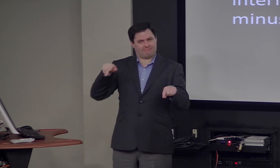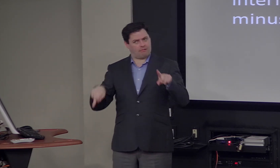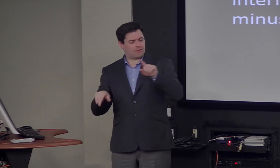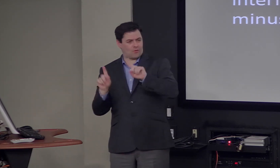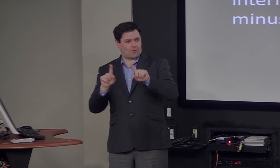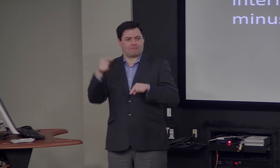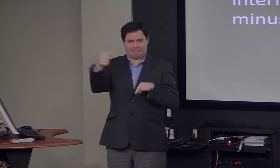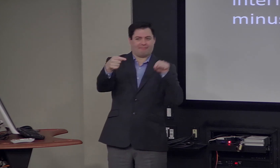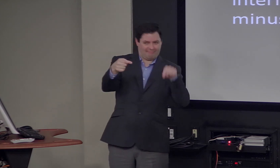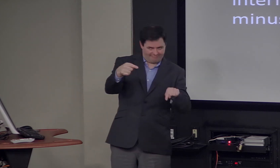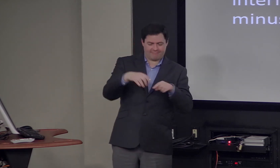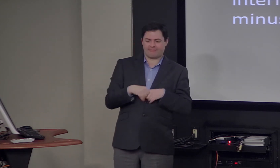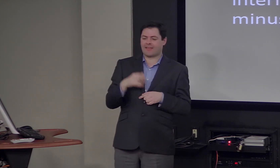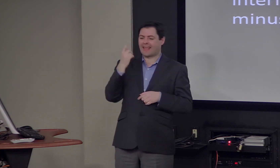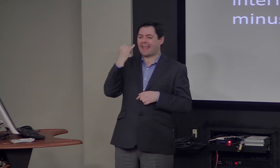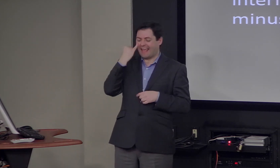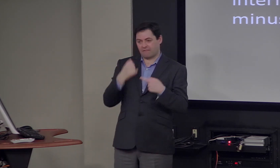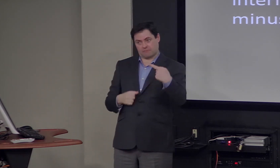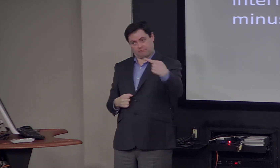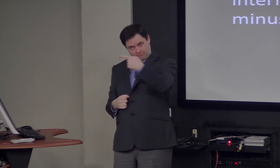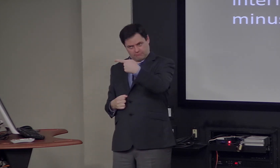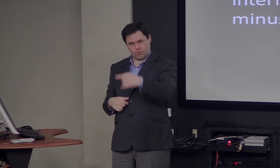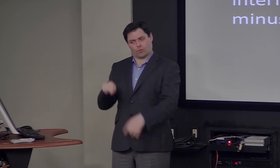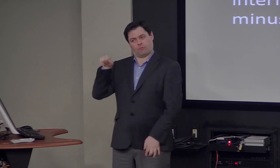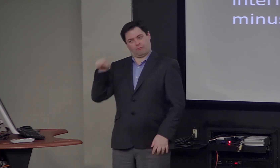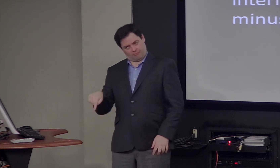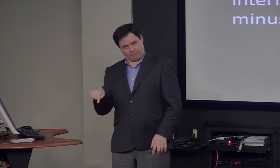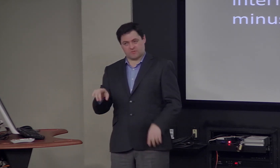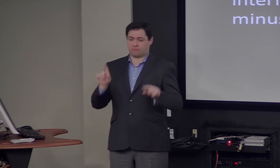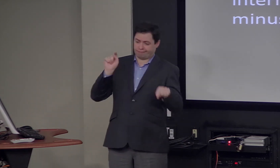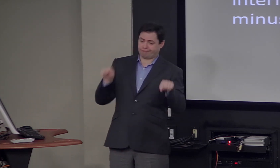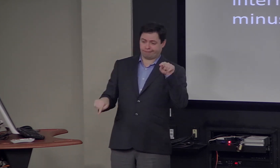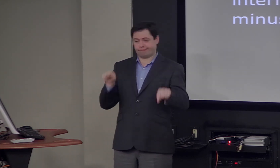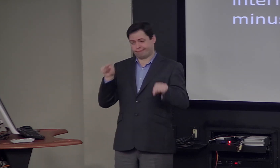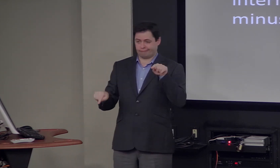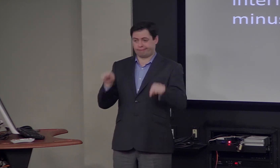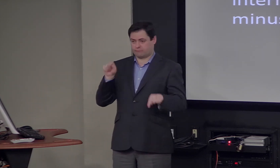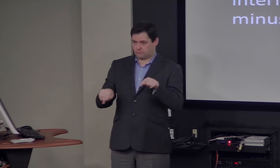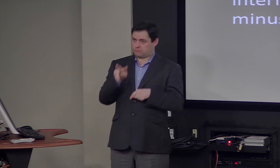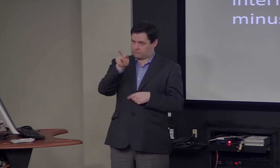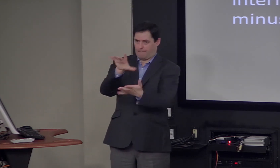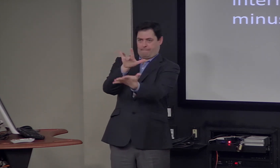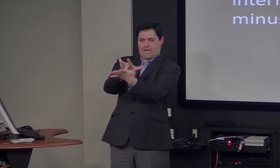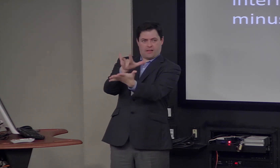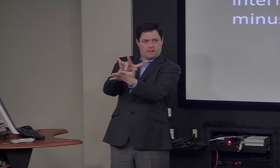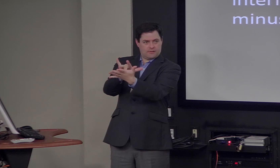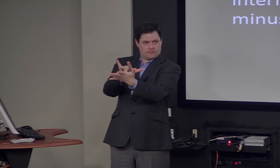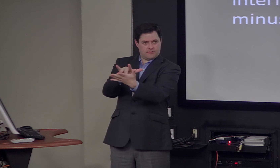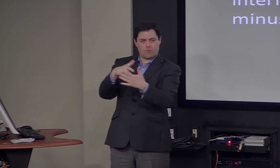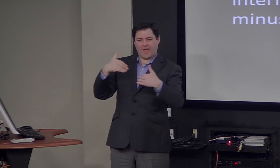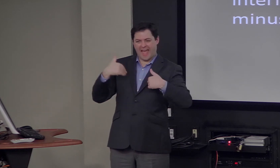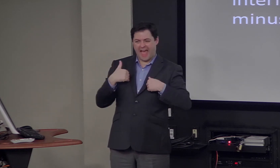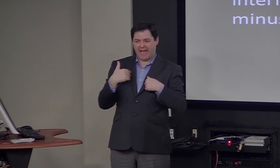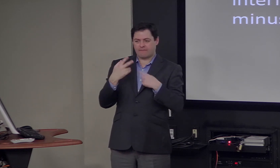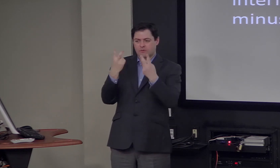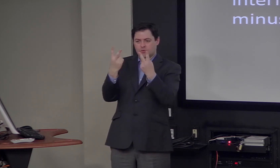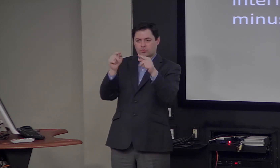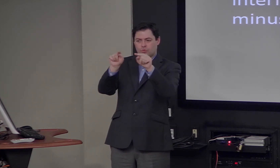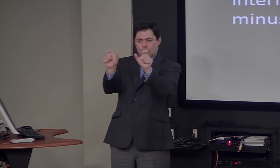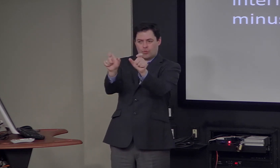same direction, then they had to hit a button, or they had to hit a button indicating the direction of the arrow. If the arrow was going one way, they had to hit one button. If it was